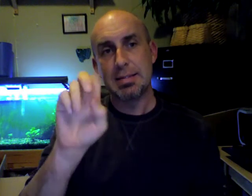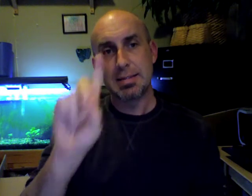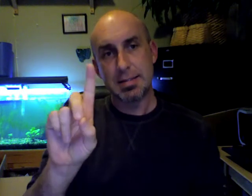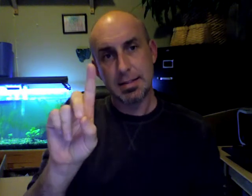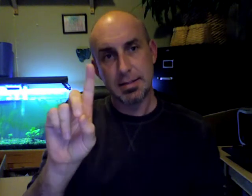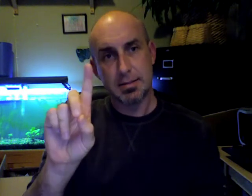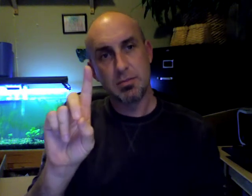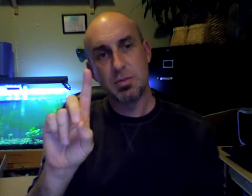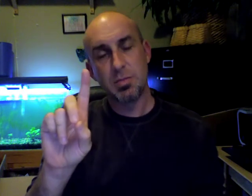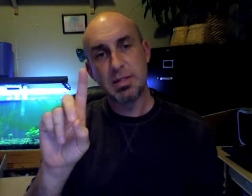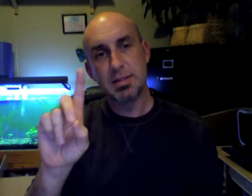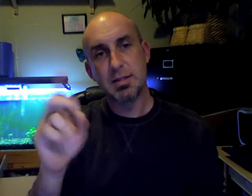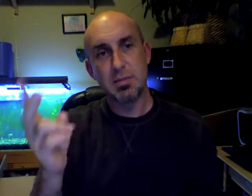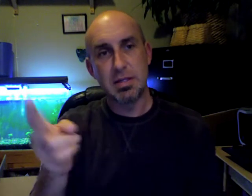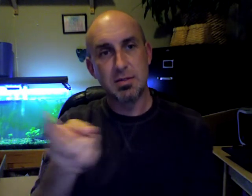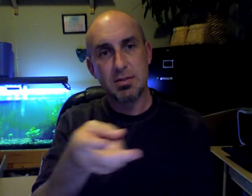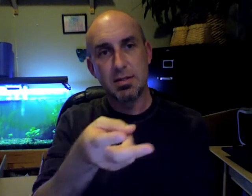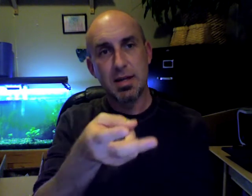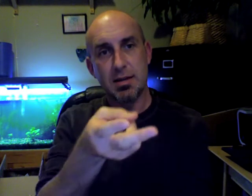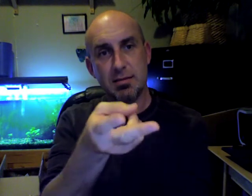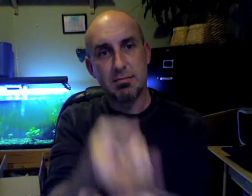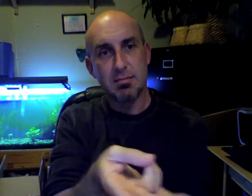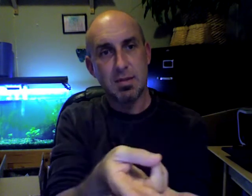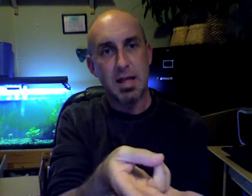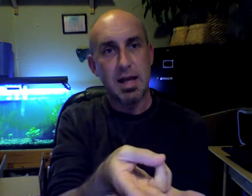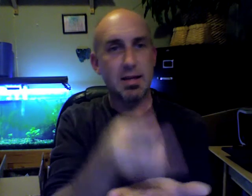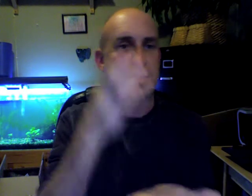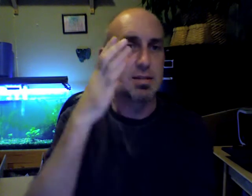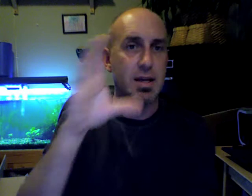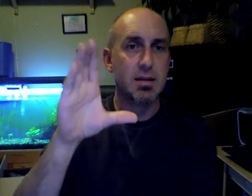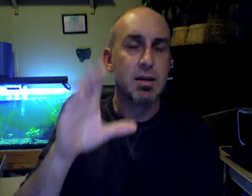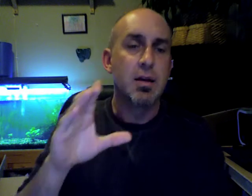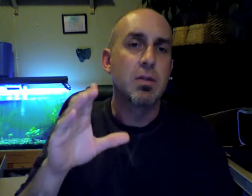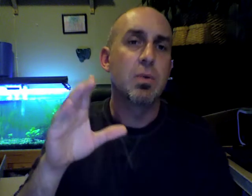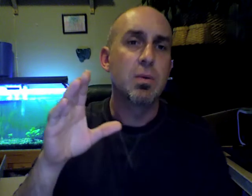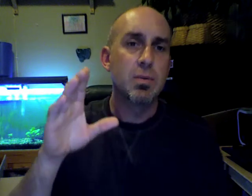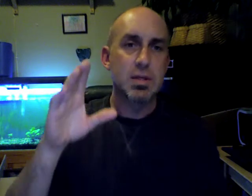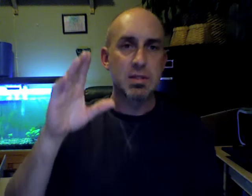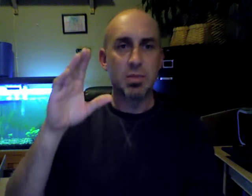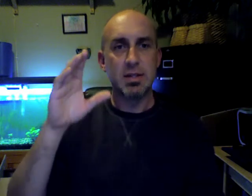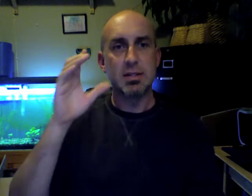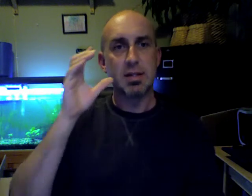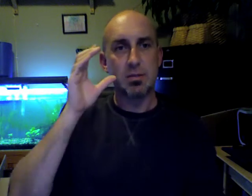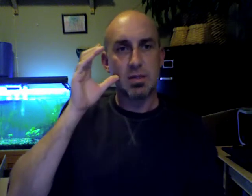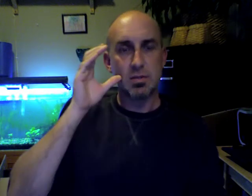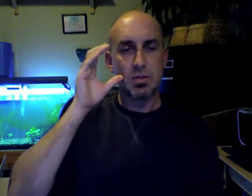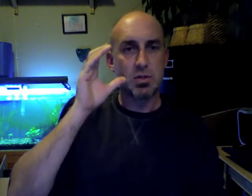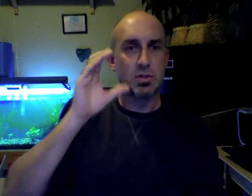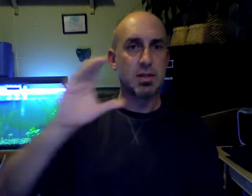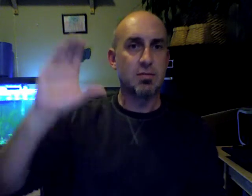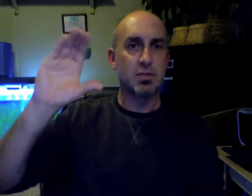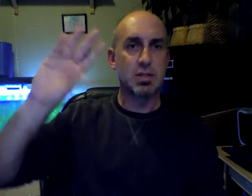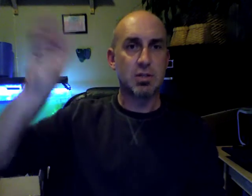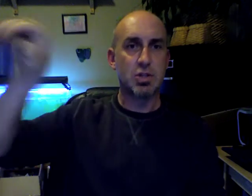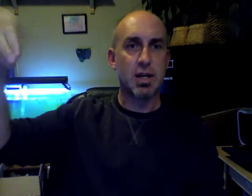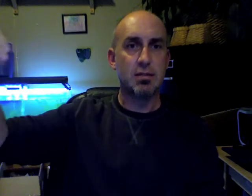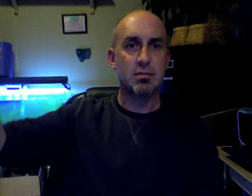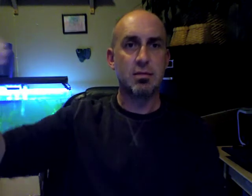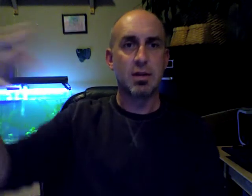basked, which basically means just to kind of lie in the sun. The way we would explain it to them is we'd show the sign for sunshine,